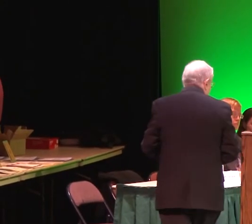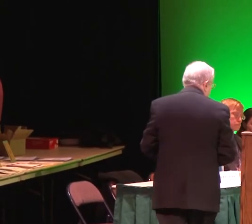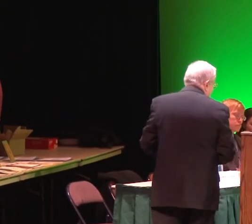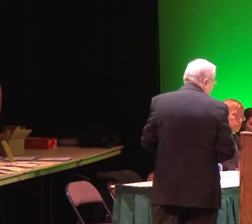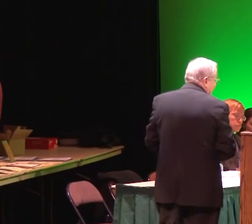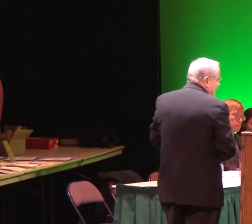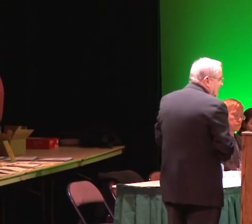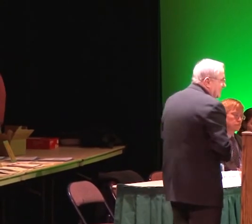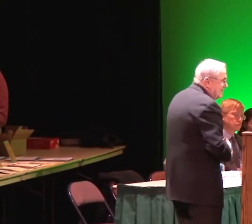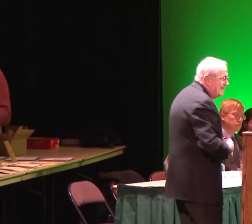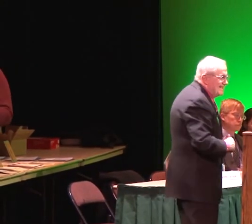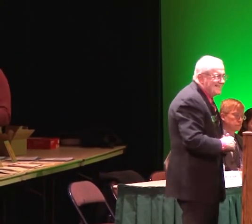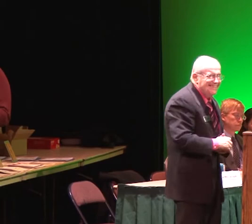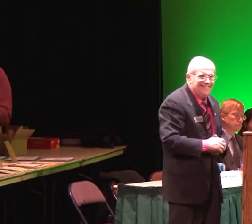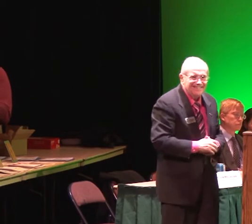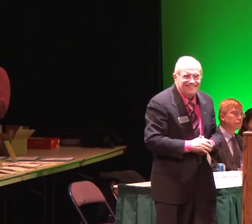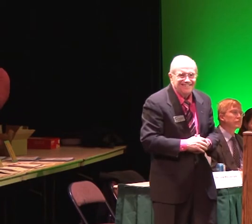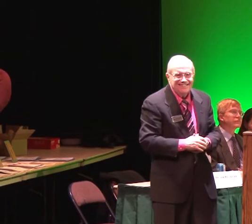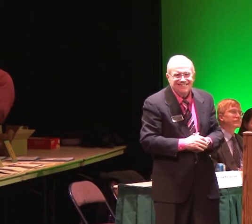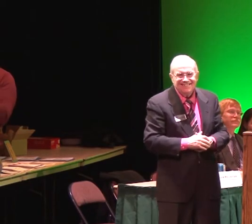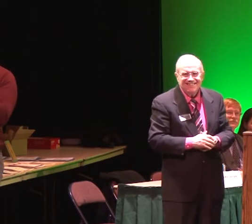Nice jacket.